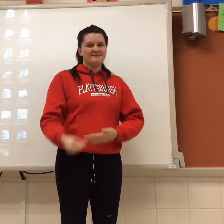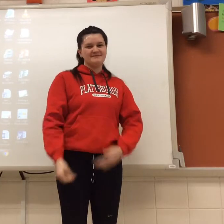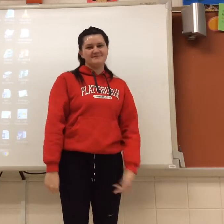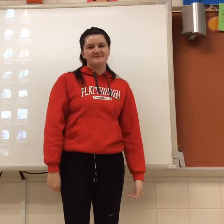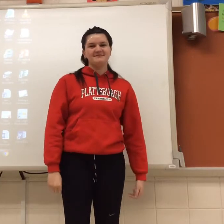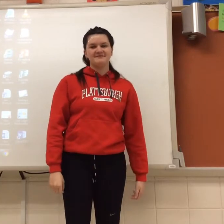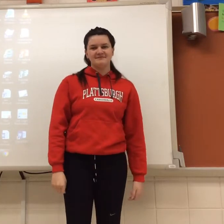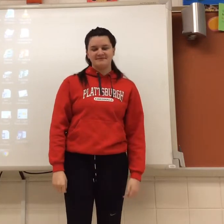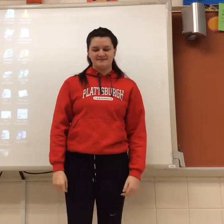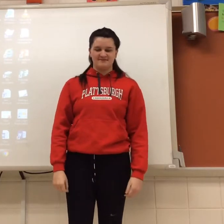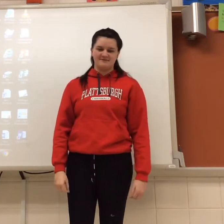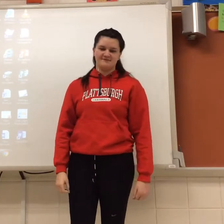home."